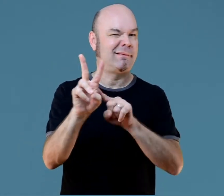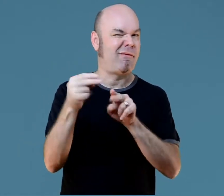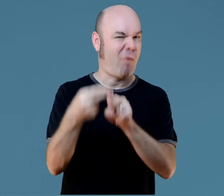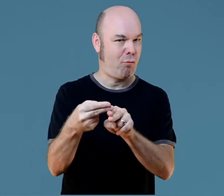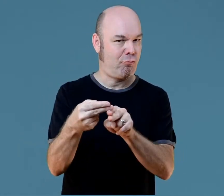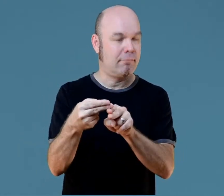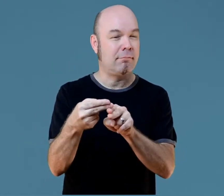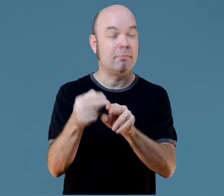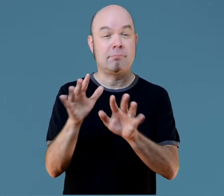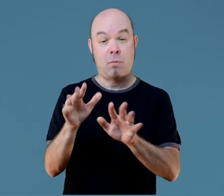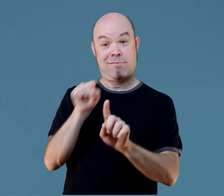GJB2.